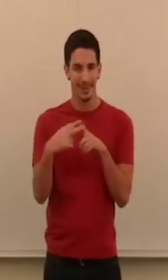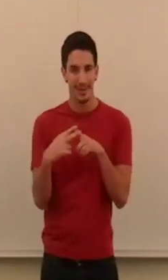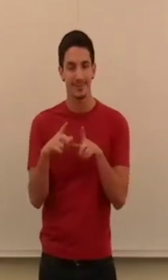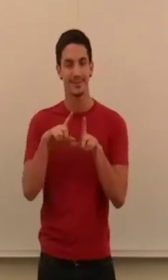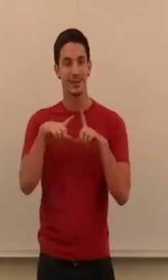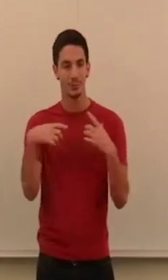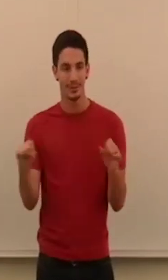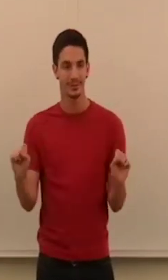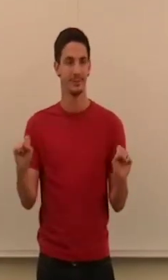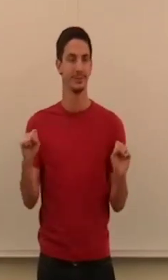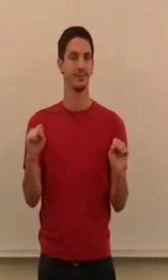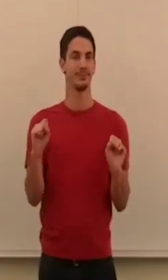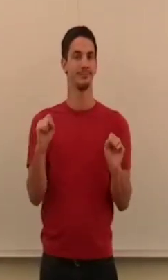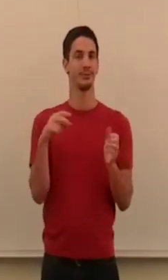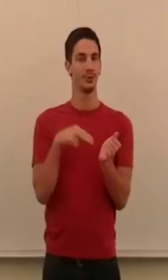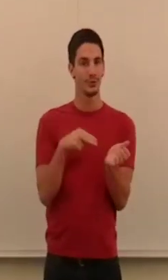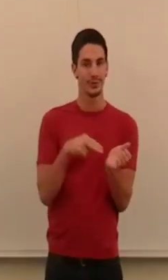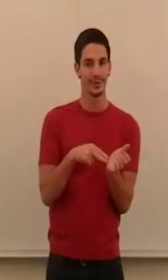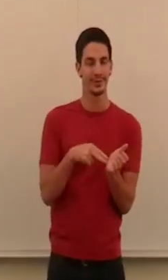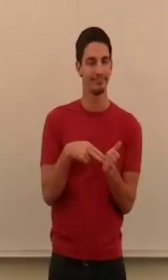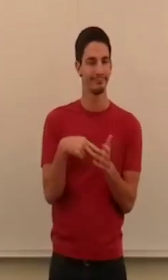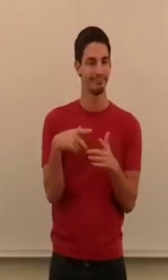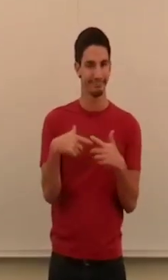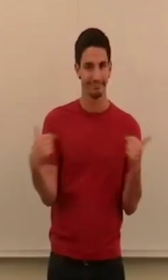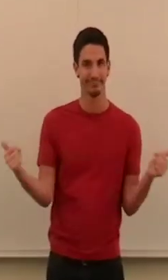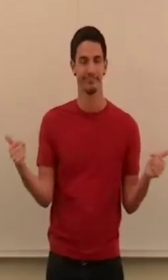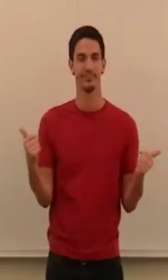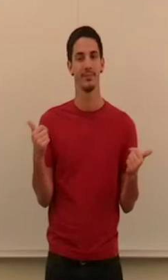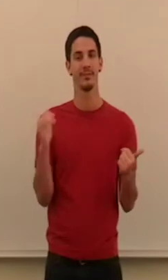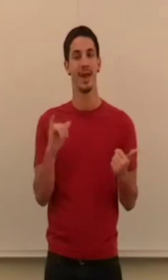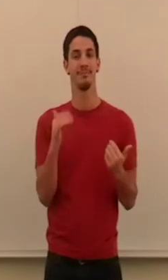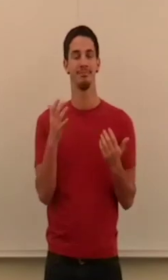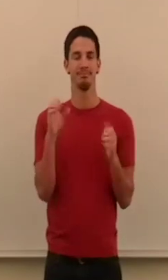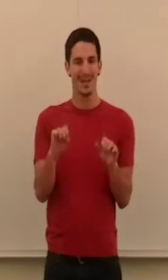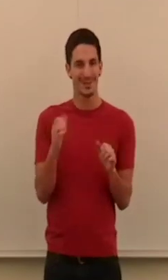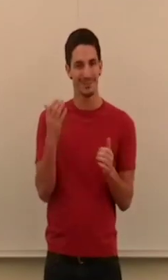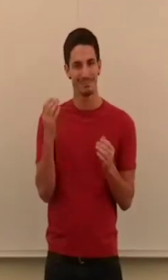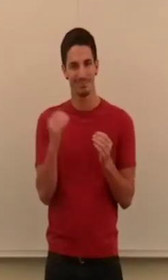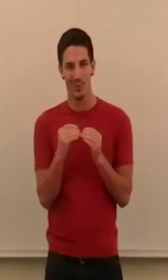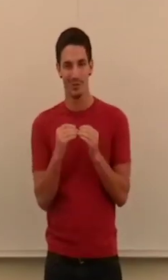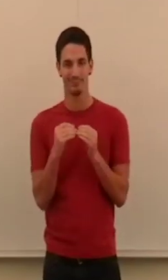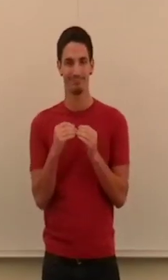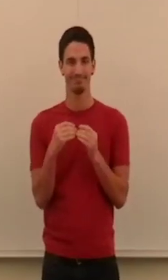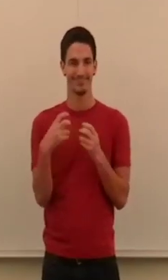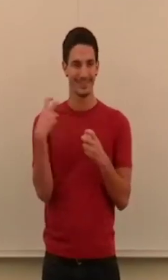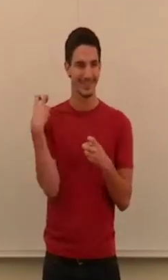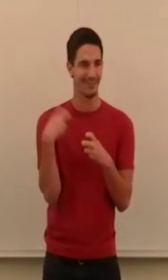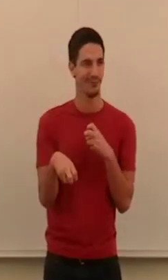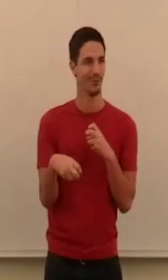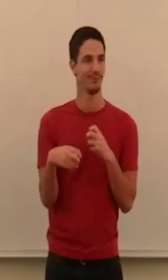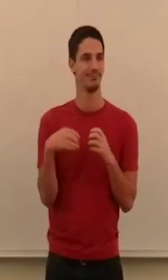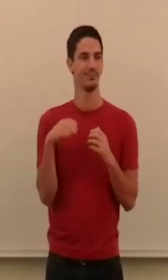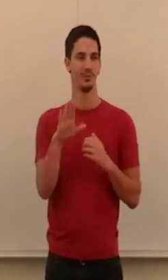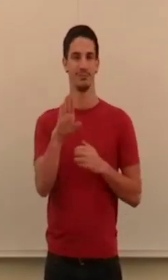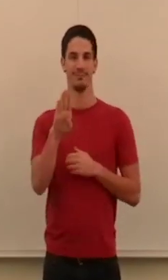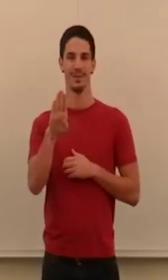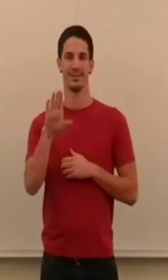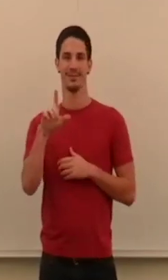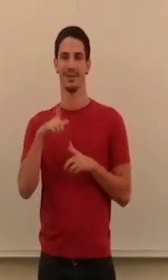linguistics, nursing, etc. will possibly be more difficult in your B language, and you may speak